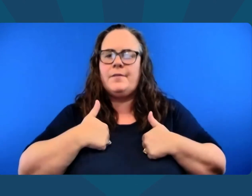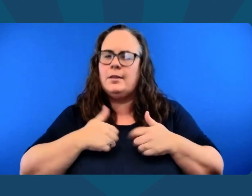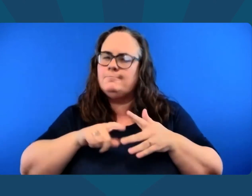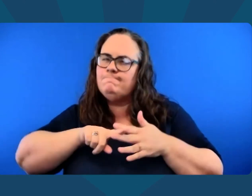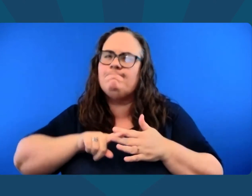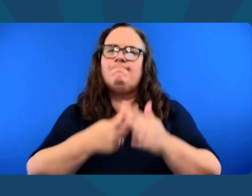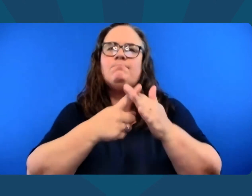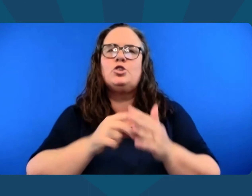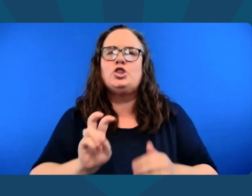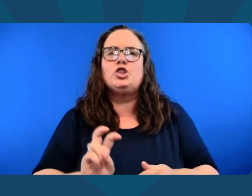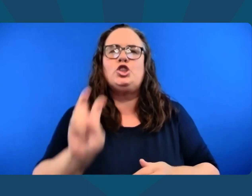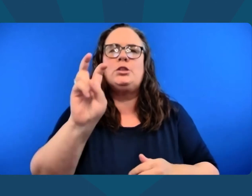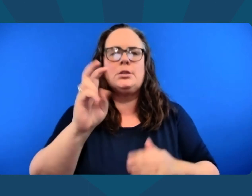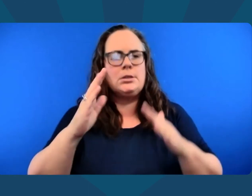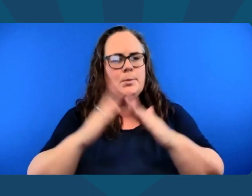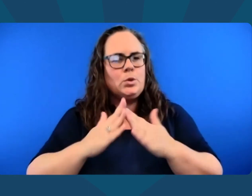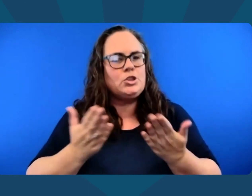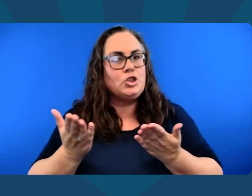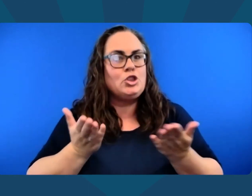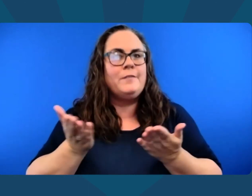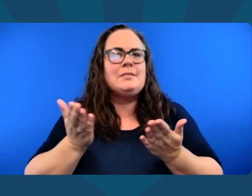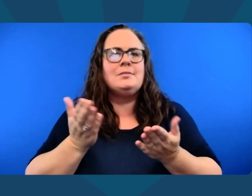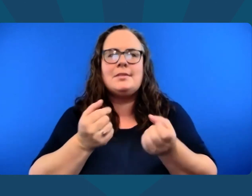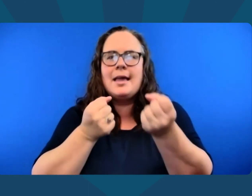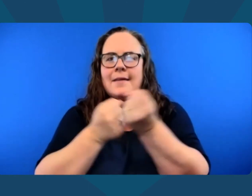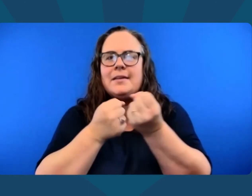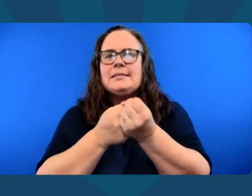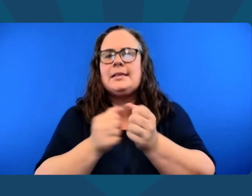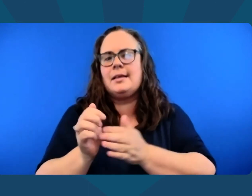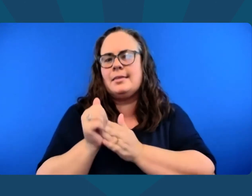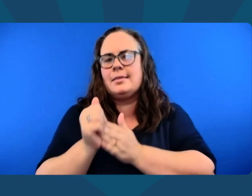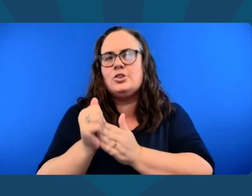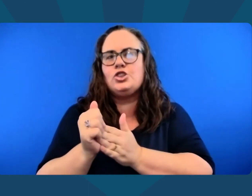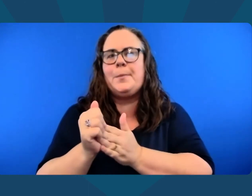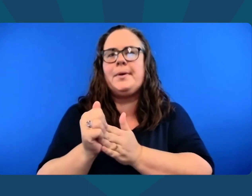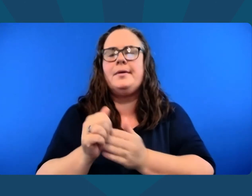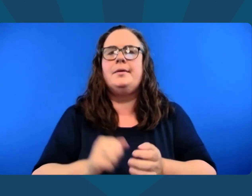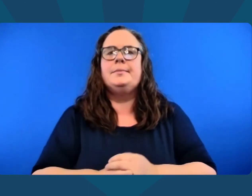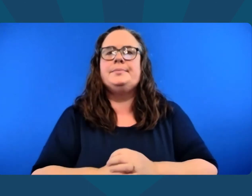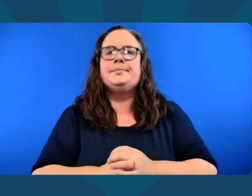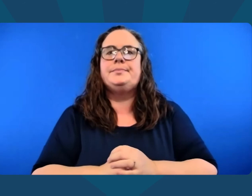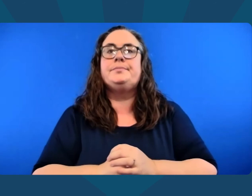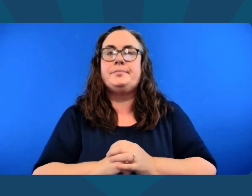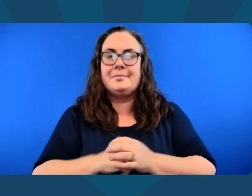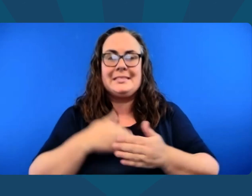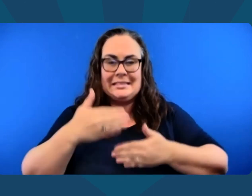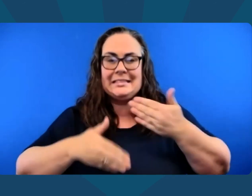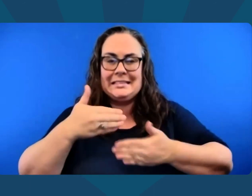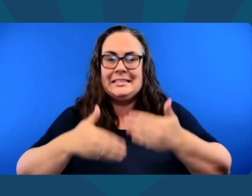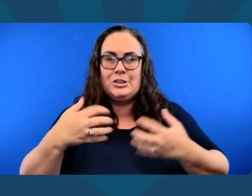Jen's fight for survival sparked a journey of community service, advocacy, and leadership.